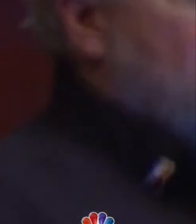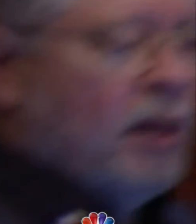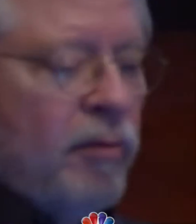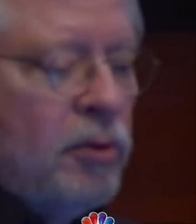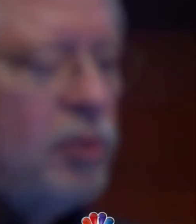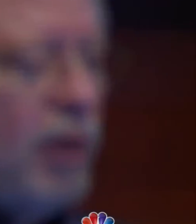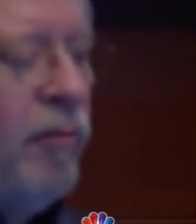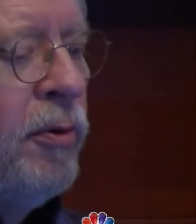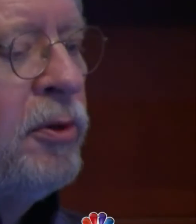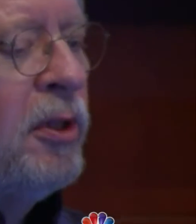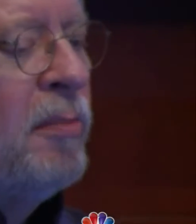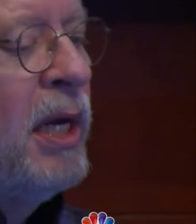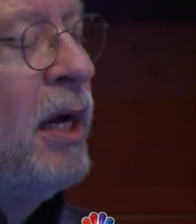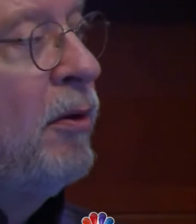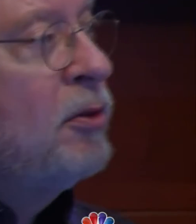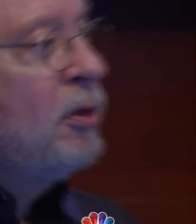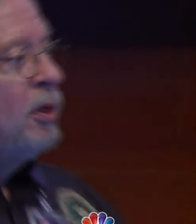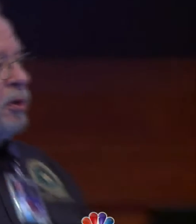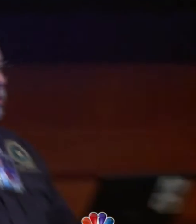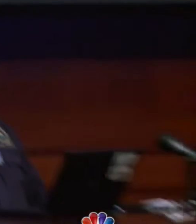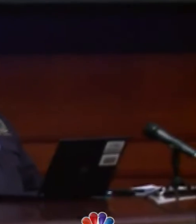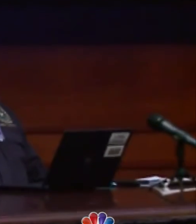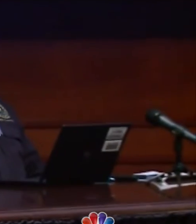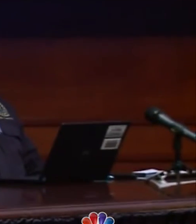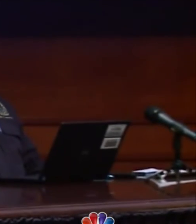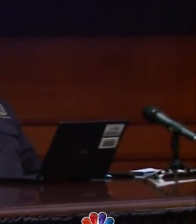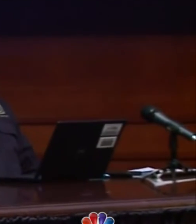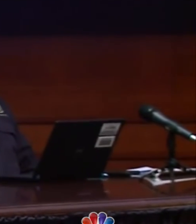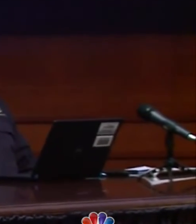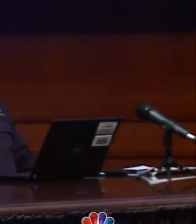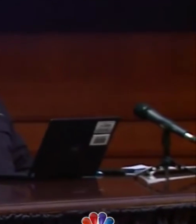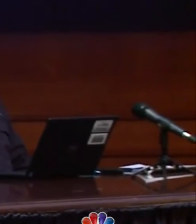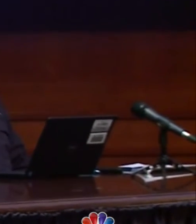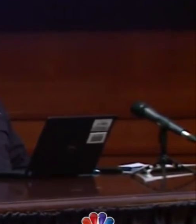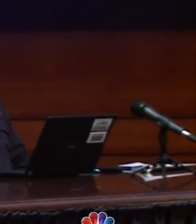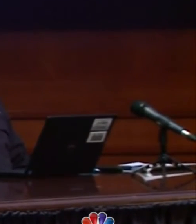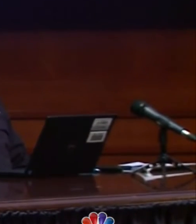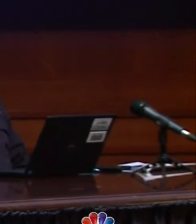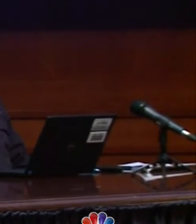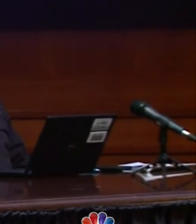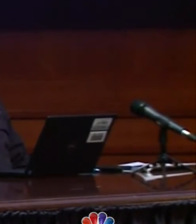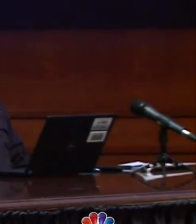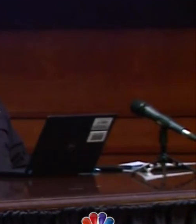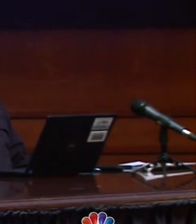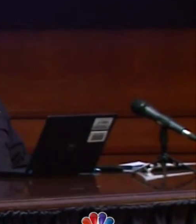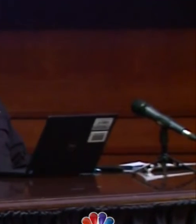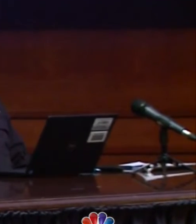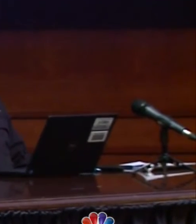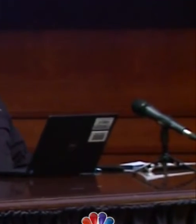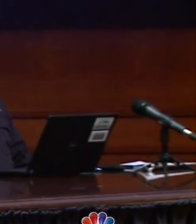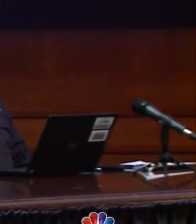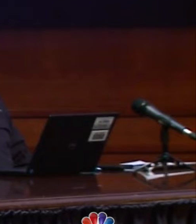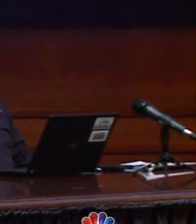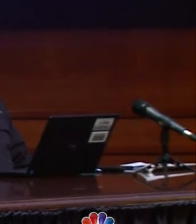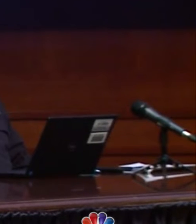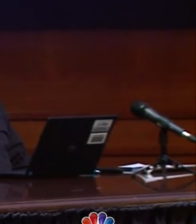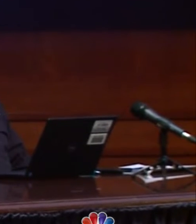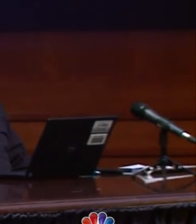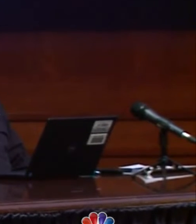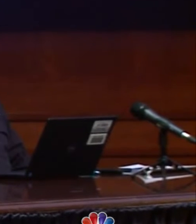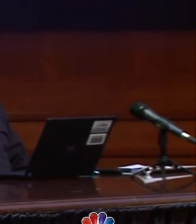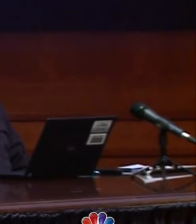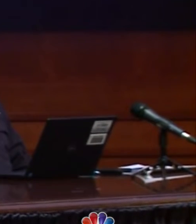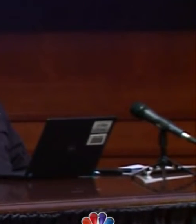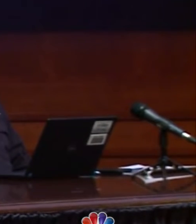forces, the governor's strike force, and the many others who have come together to work around the clock 7 days a week to prepare for